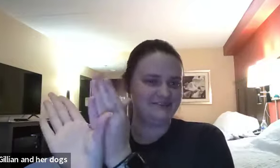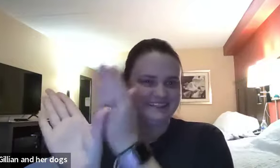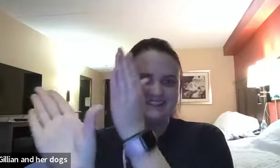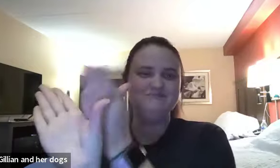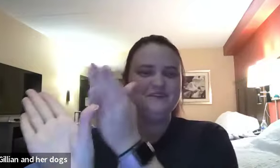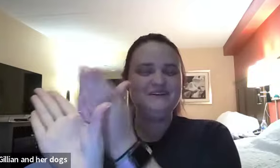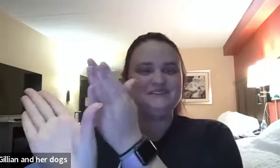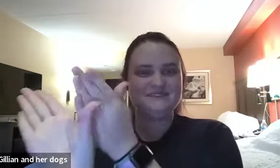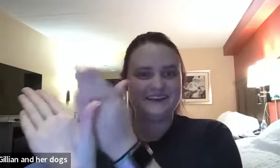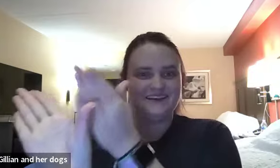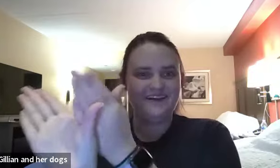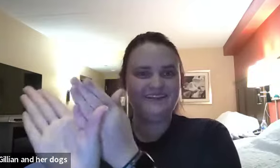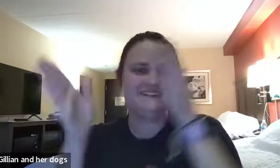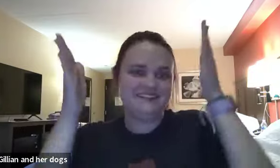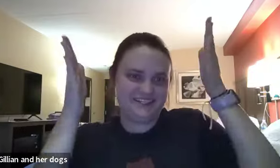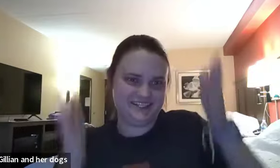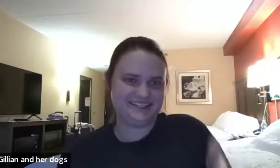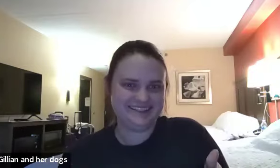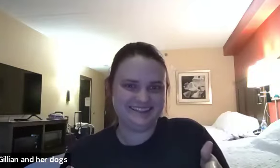difference. So psychologist.